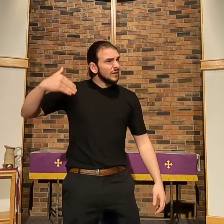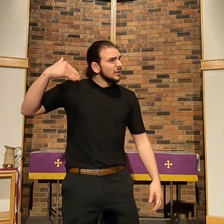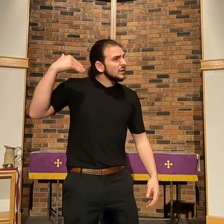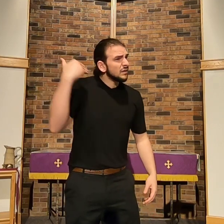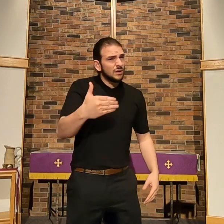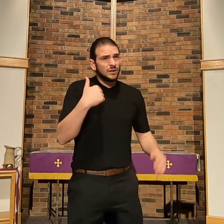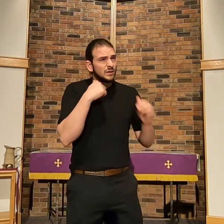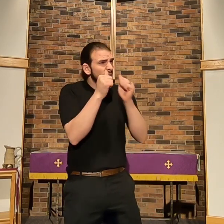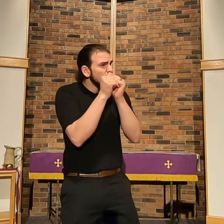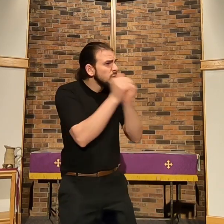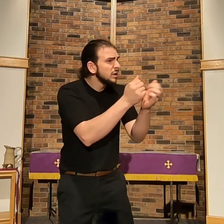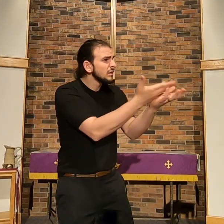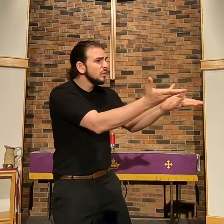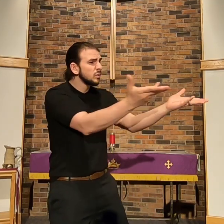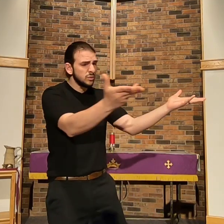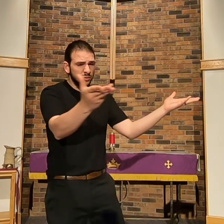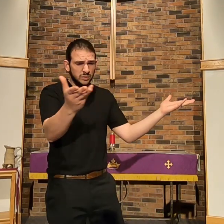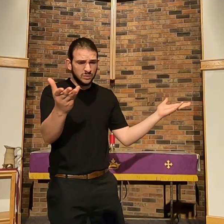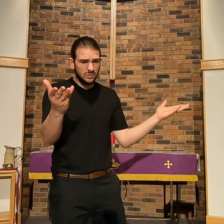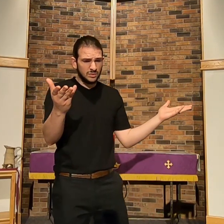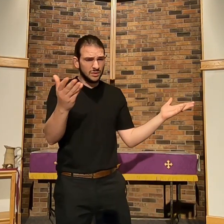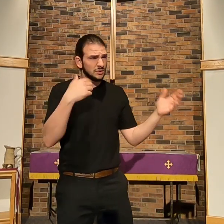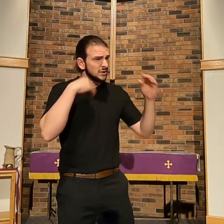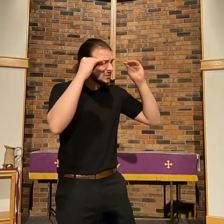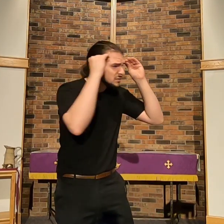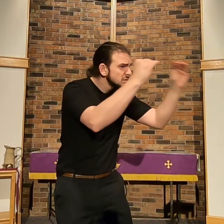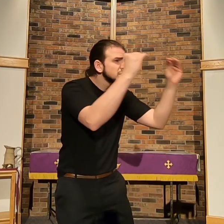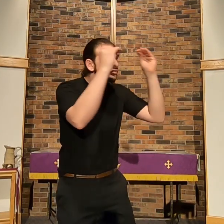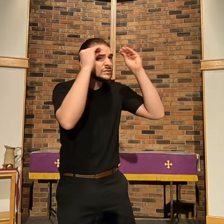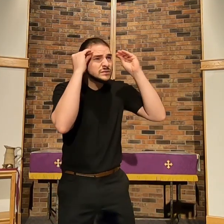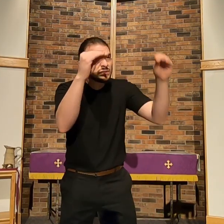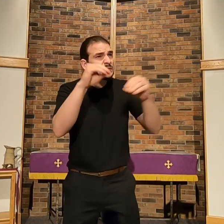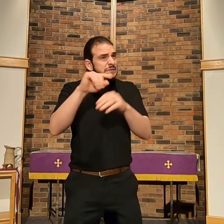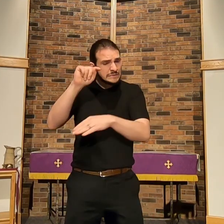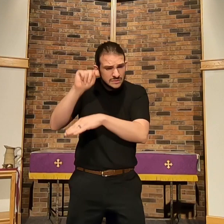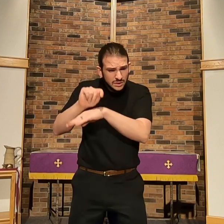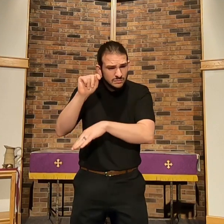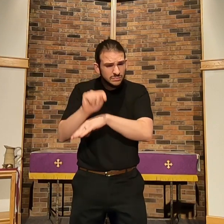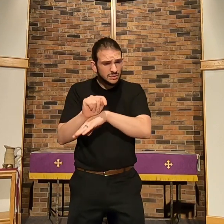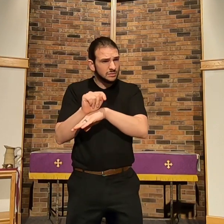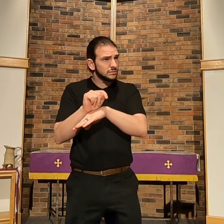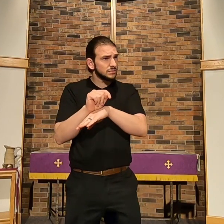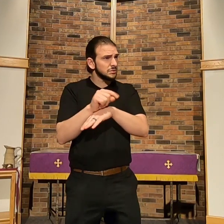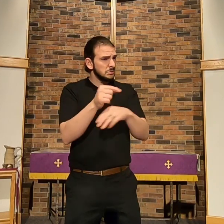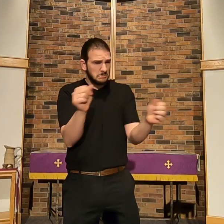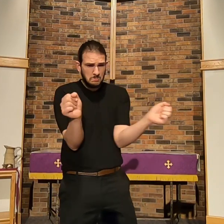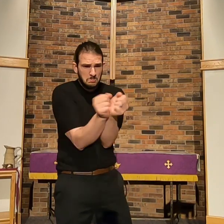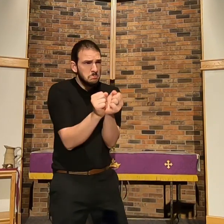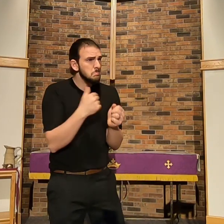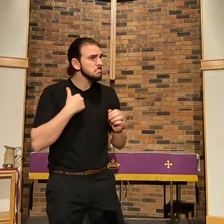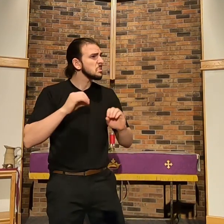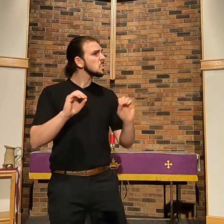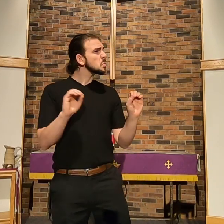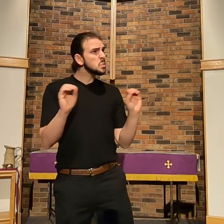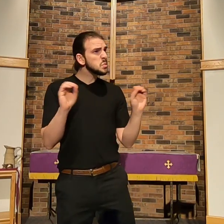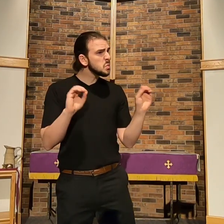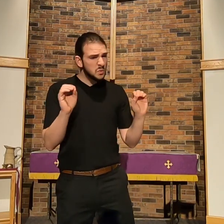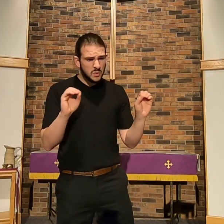Day after day I was with you and taught in the temple, and you did not arrest me.